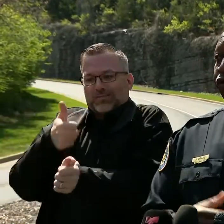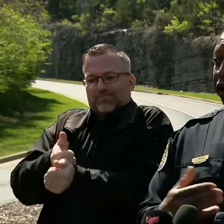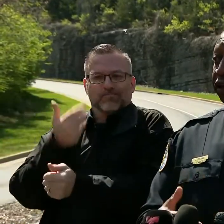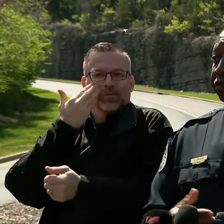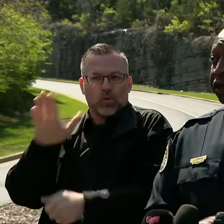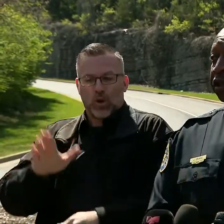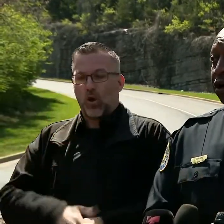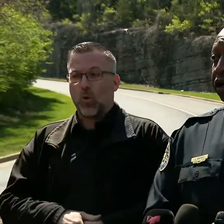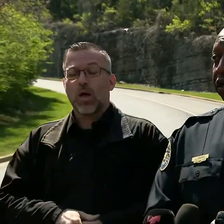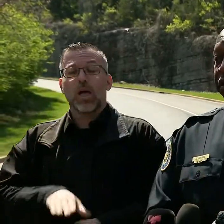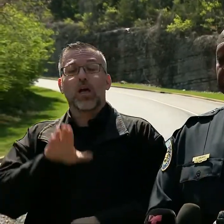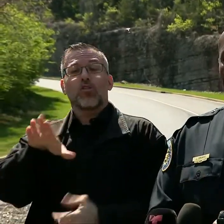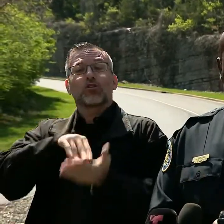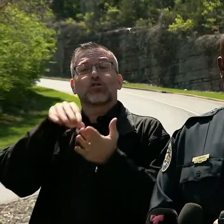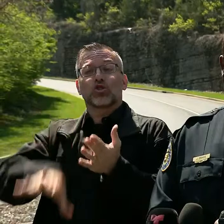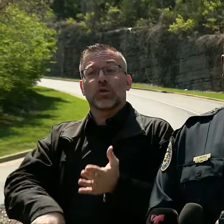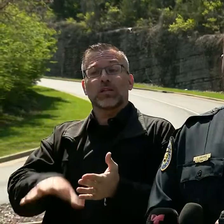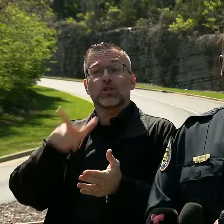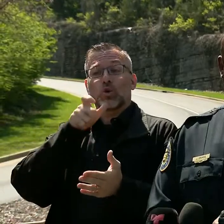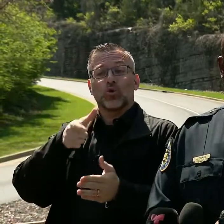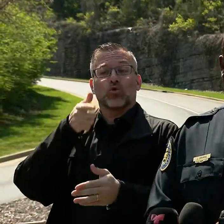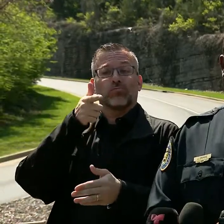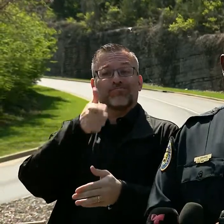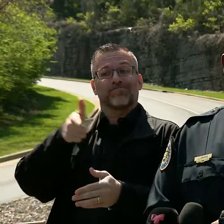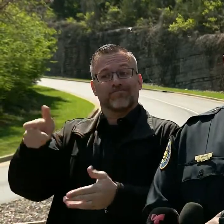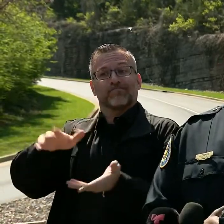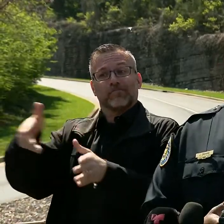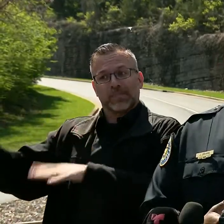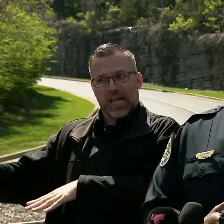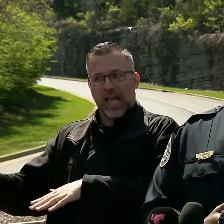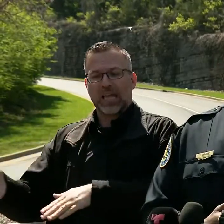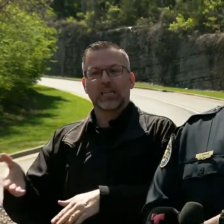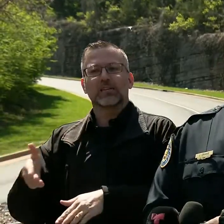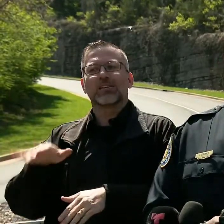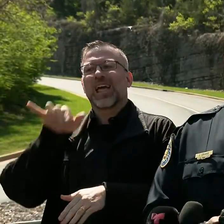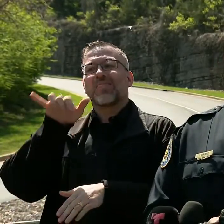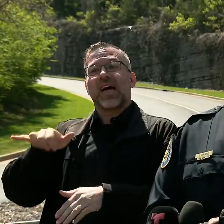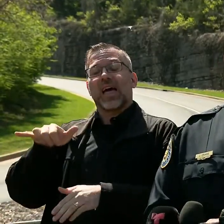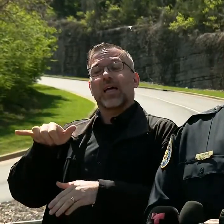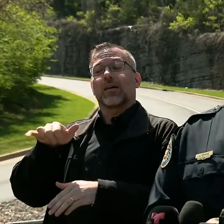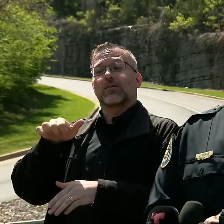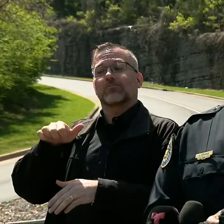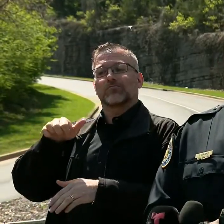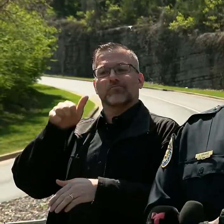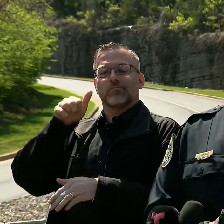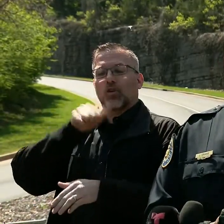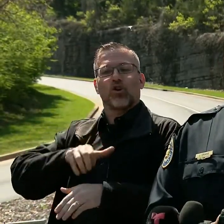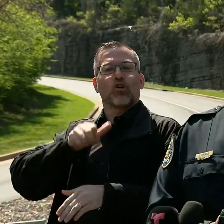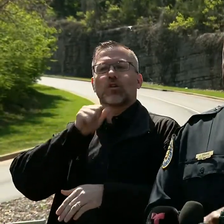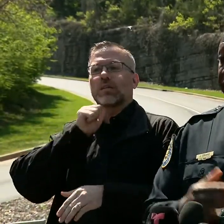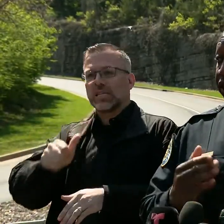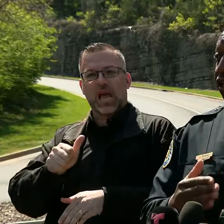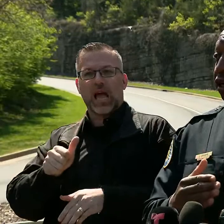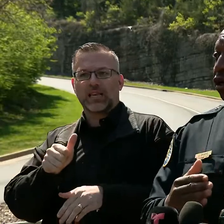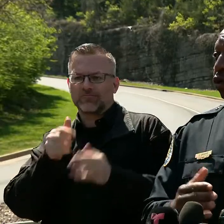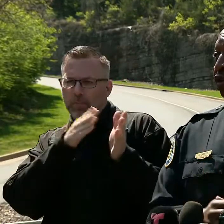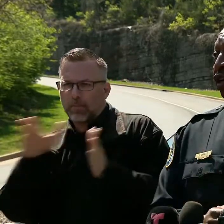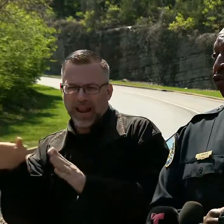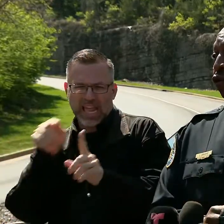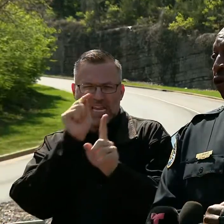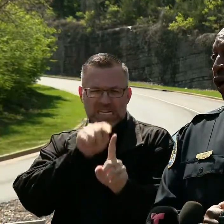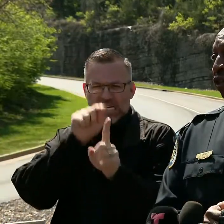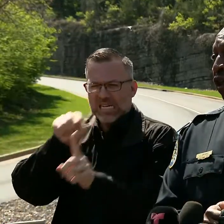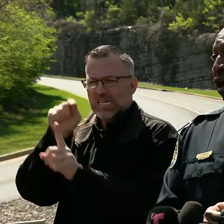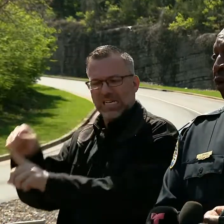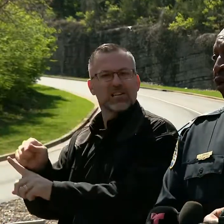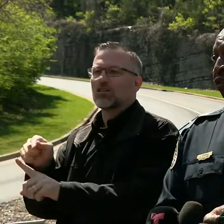targeted were randomly targeted. There was not any particular student that they were that she was